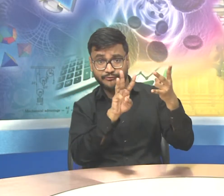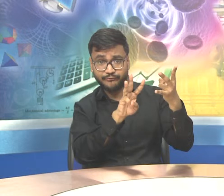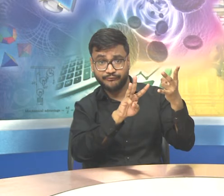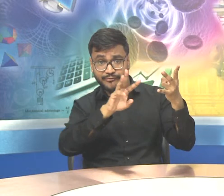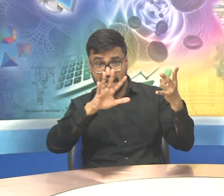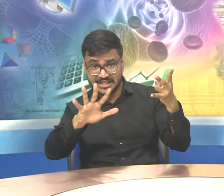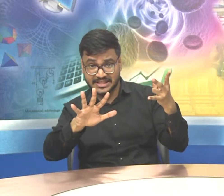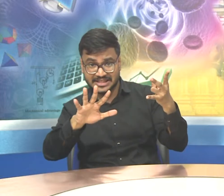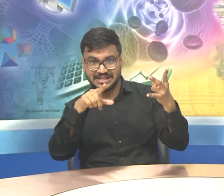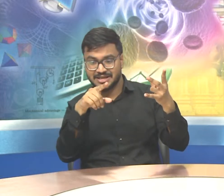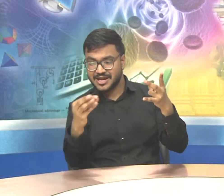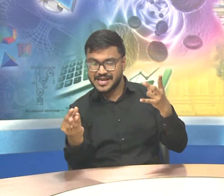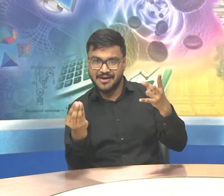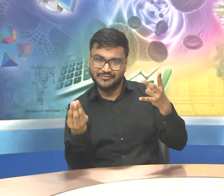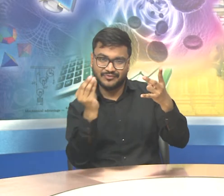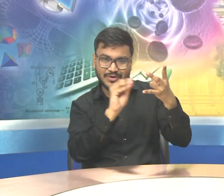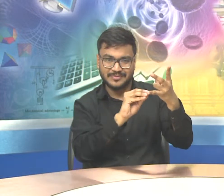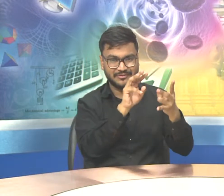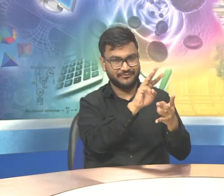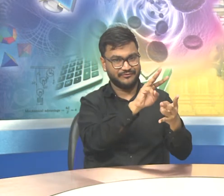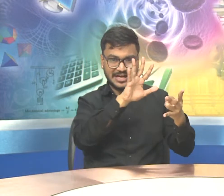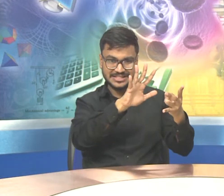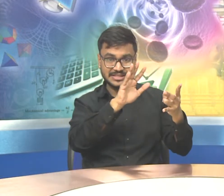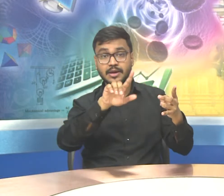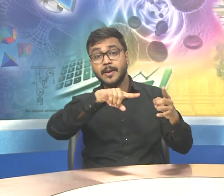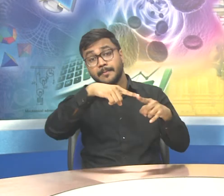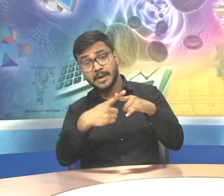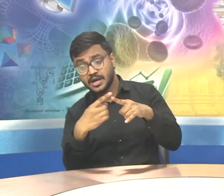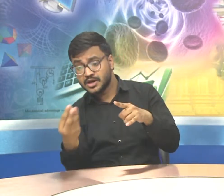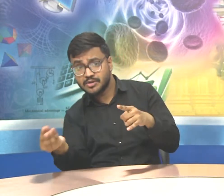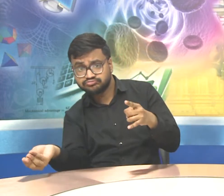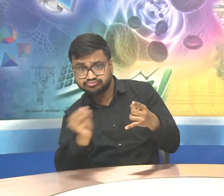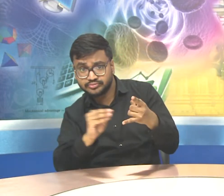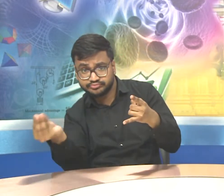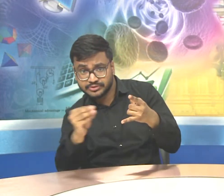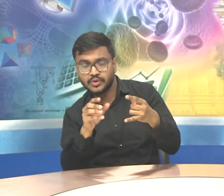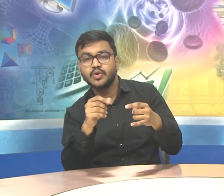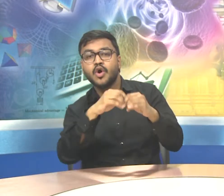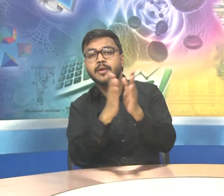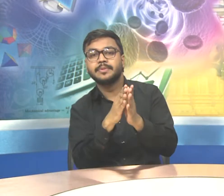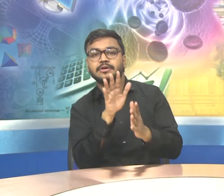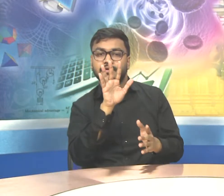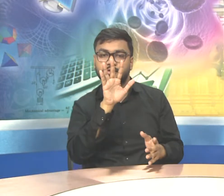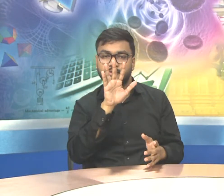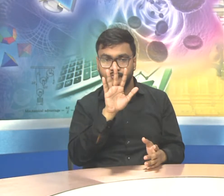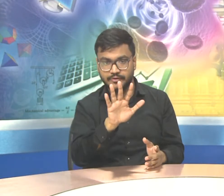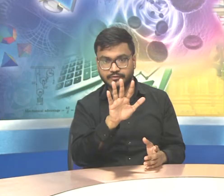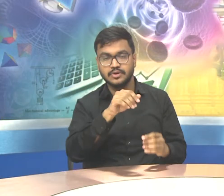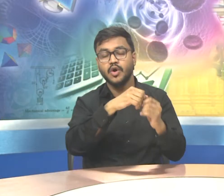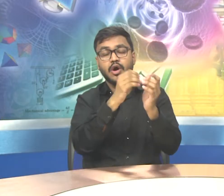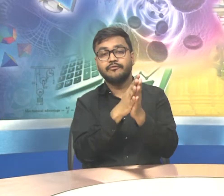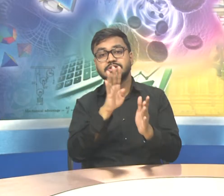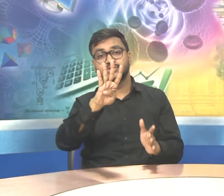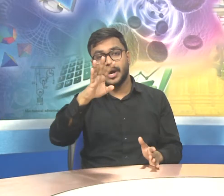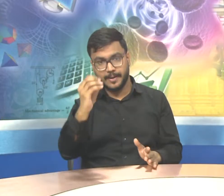votes. Same as for the candidate D, previously it has 35 votes and